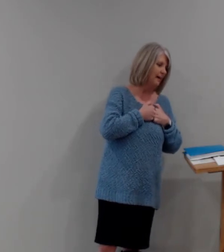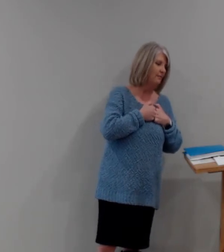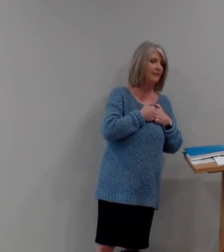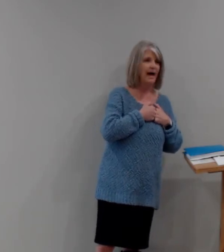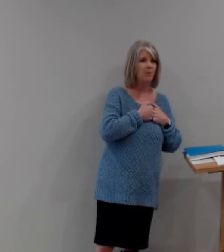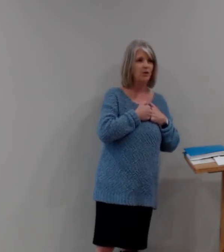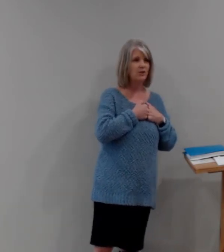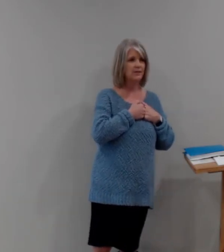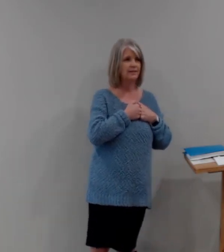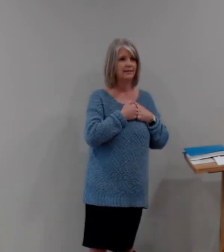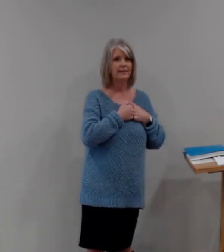Flowers.